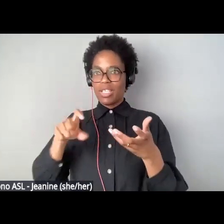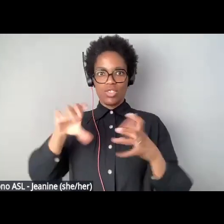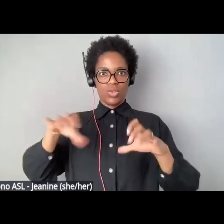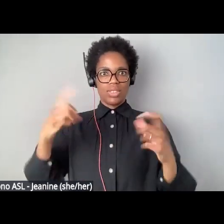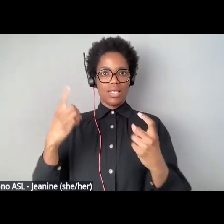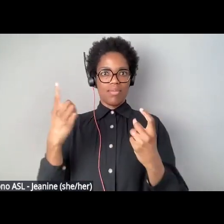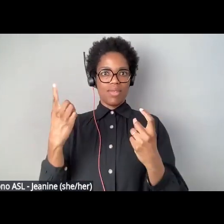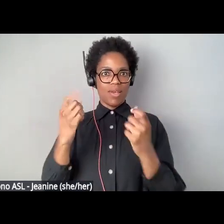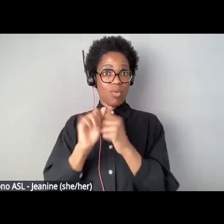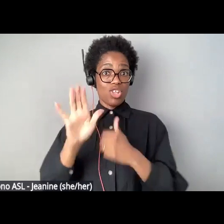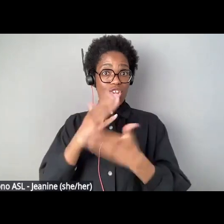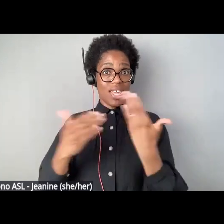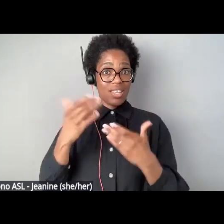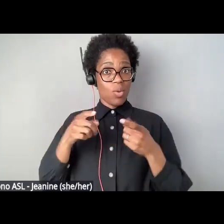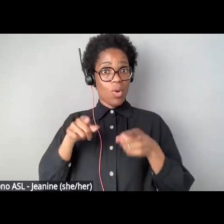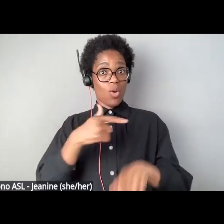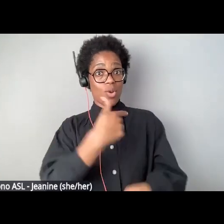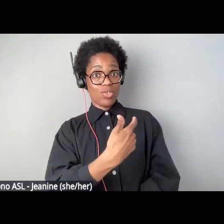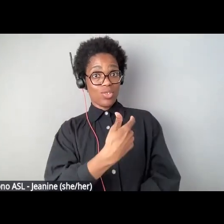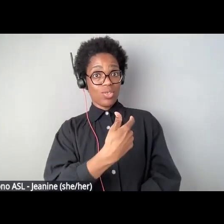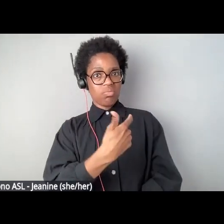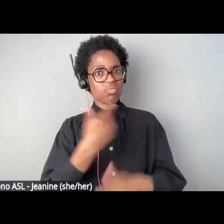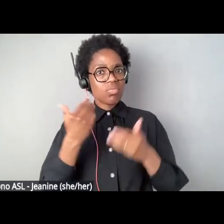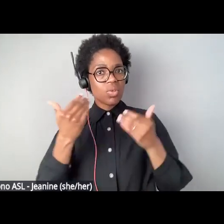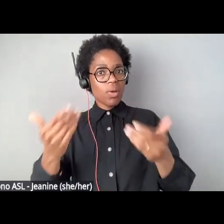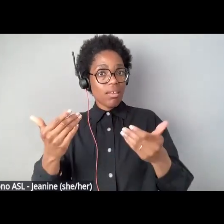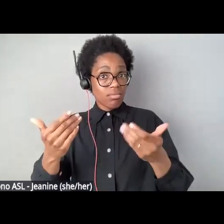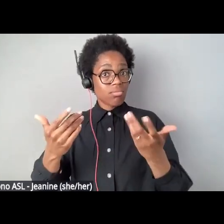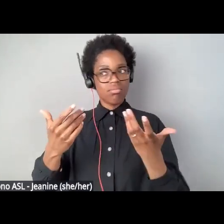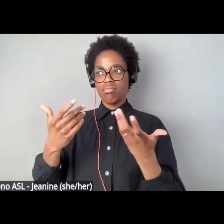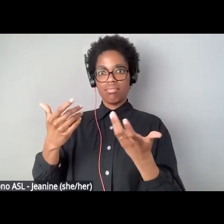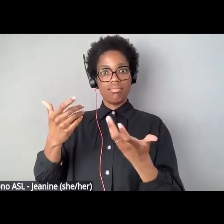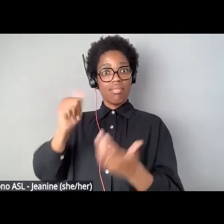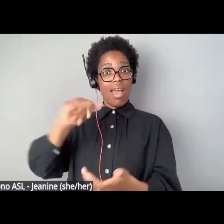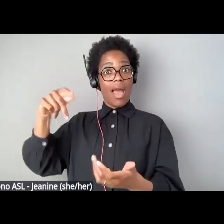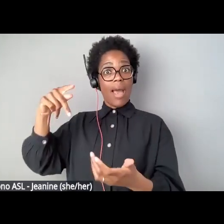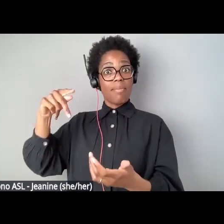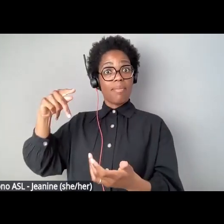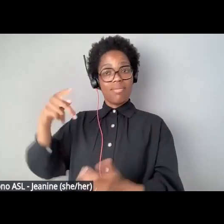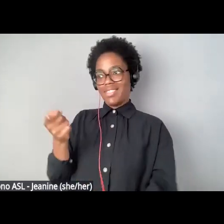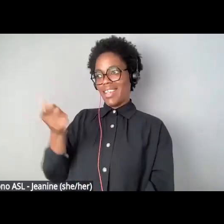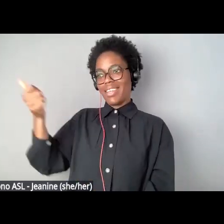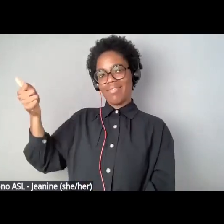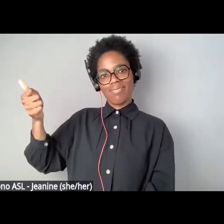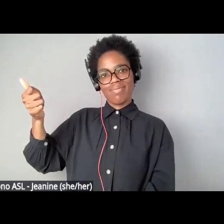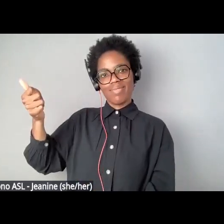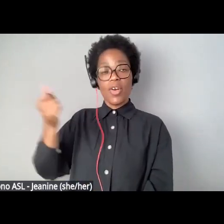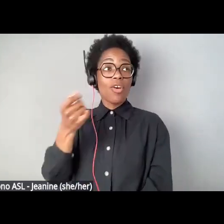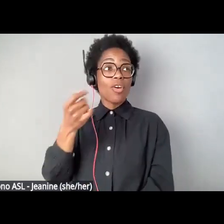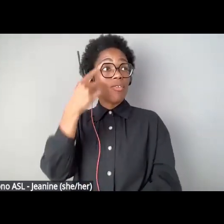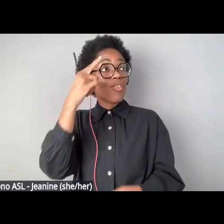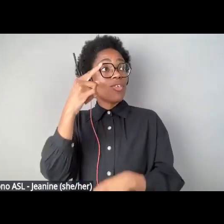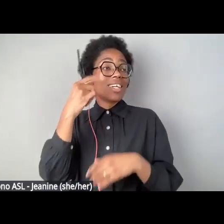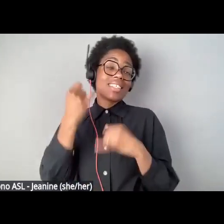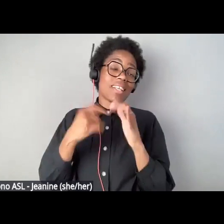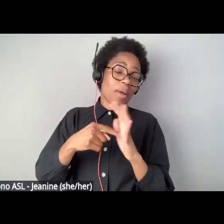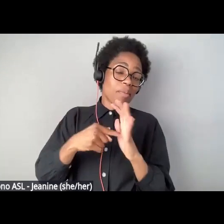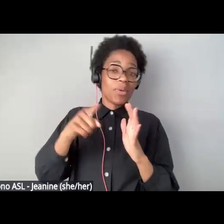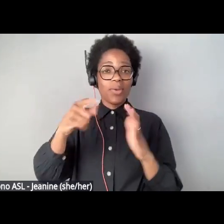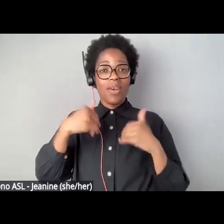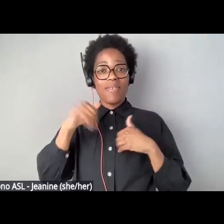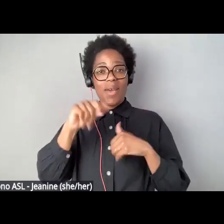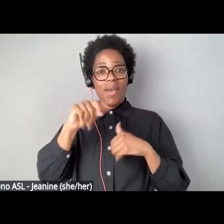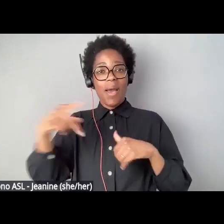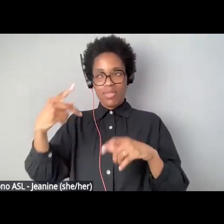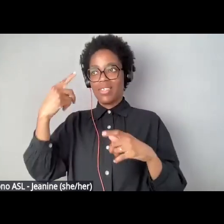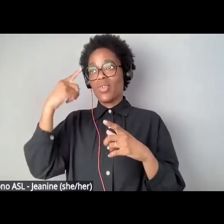some apps. Whatever apps you're not using right now, oh, I have it just in case, delete it. But I might need it, delete it. You can re-download it